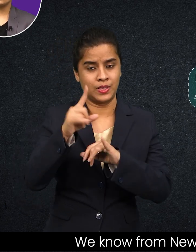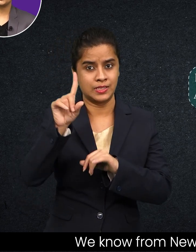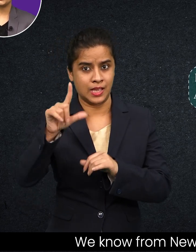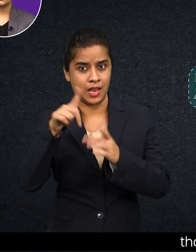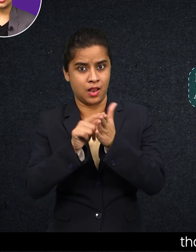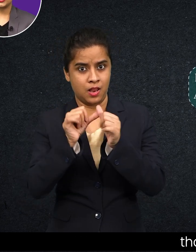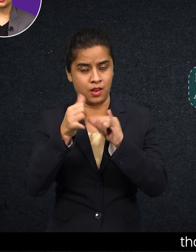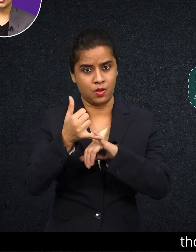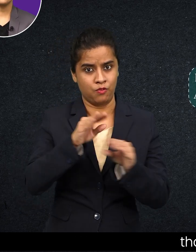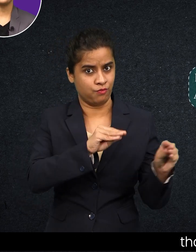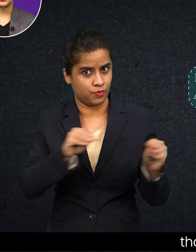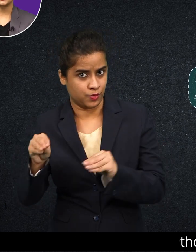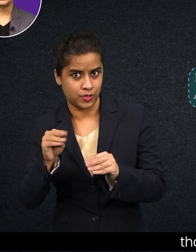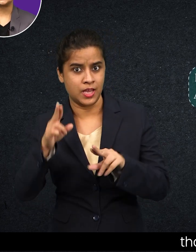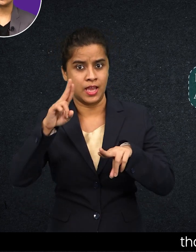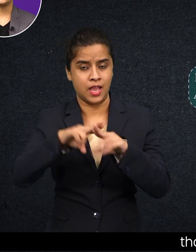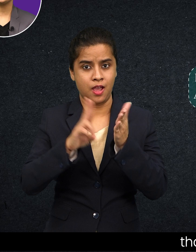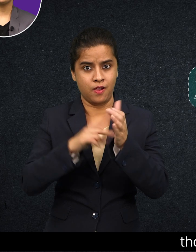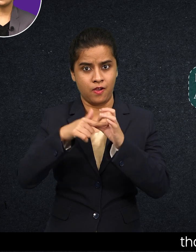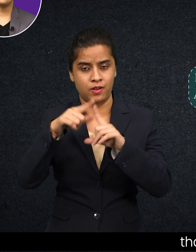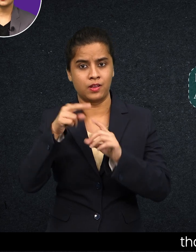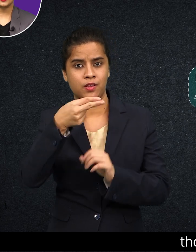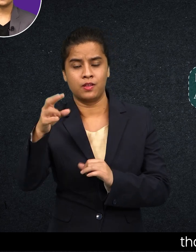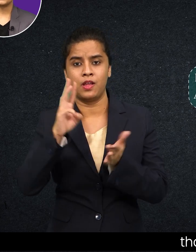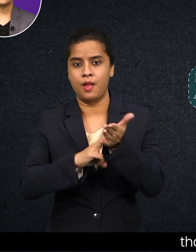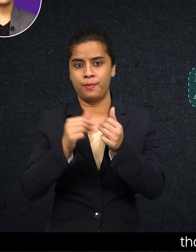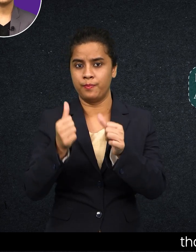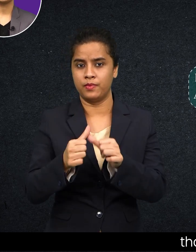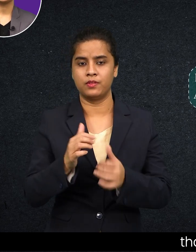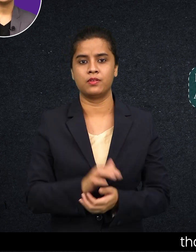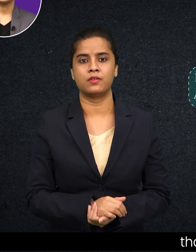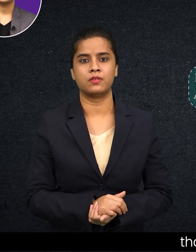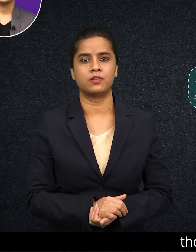of motion that F net is equal to ma.